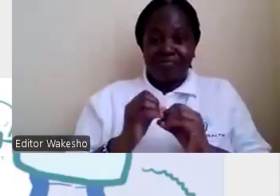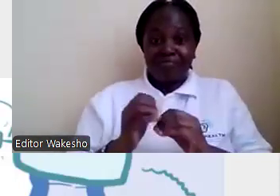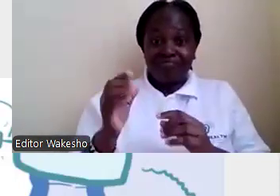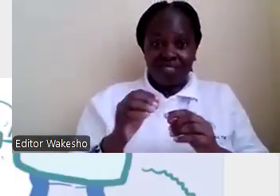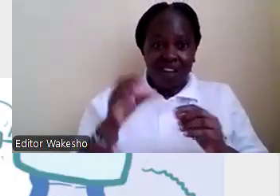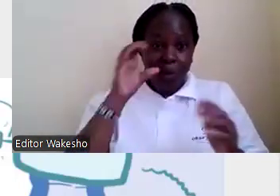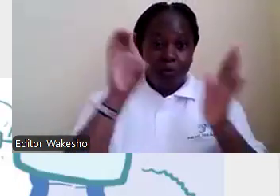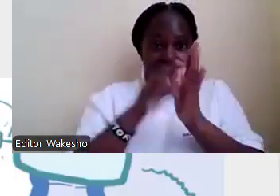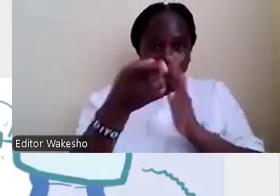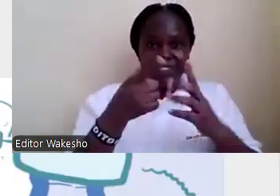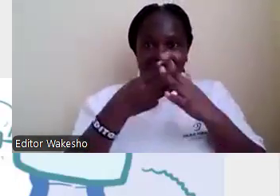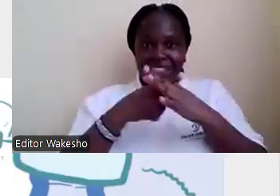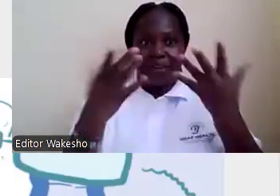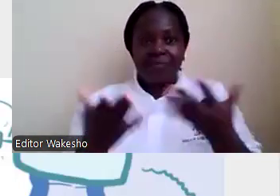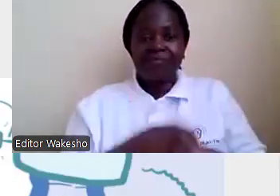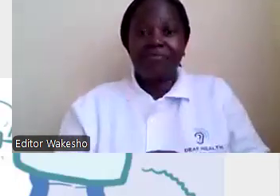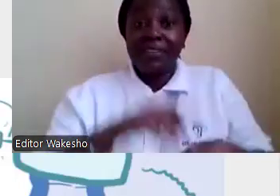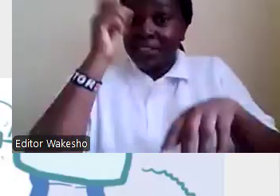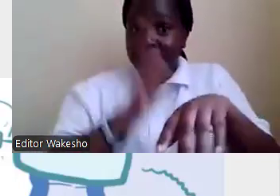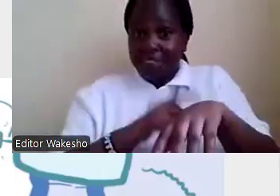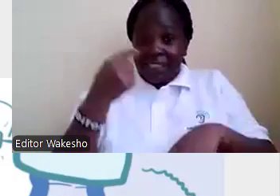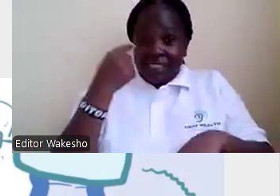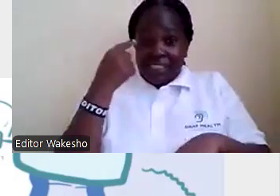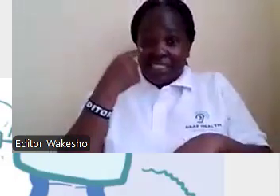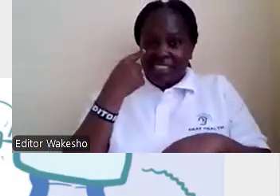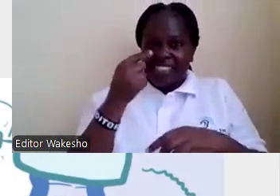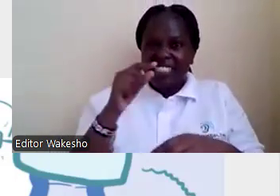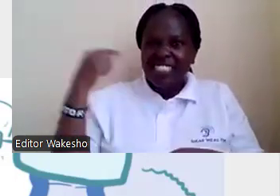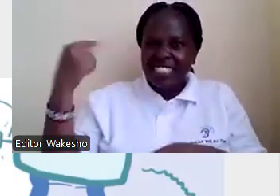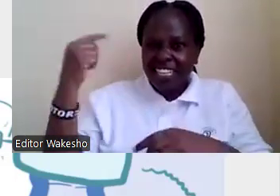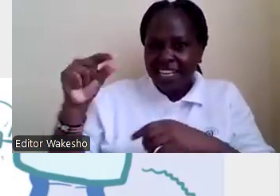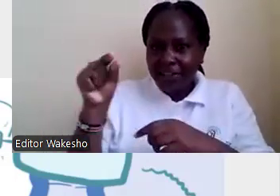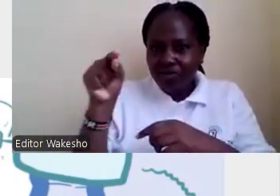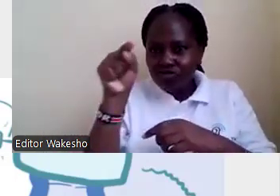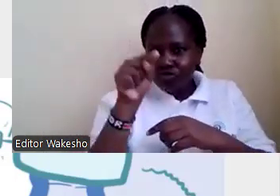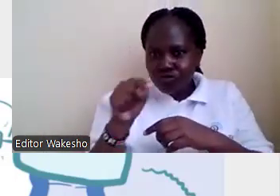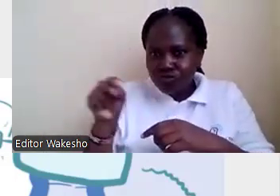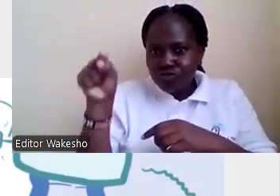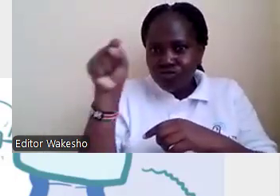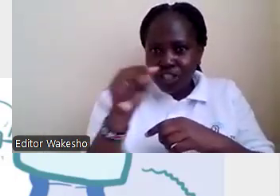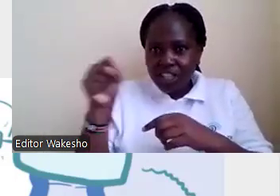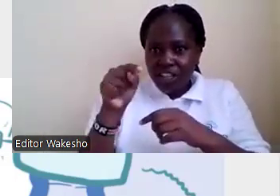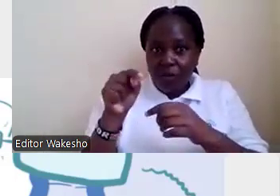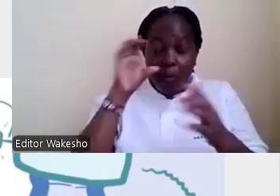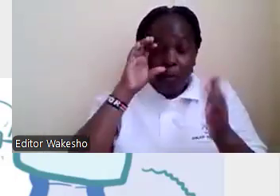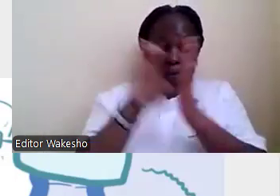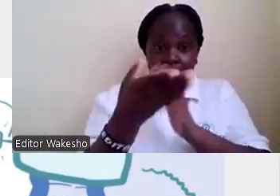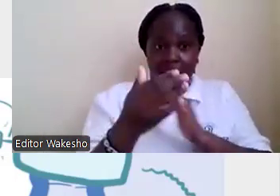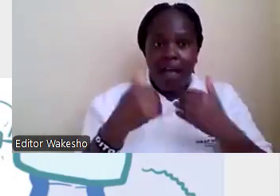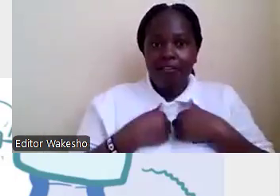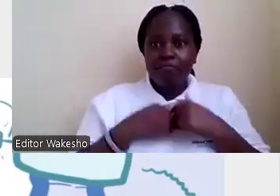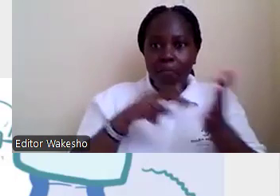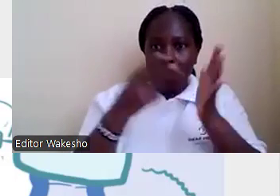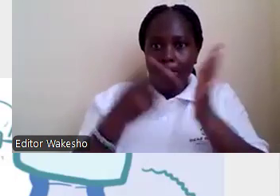start here. So wherever you see these little green shapes, that is representing glucose, right? So glucose